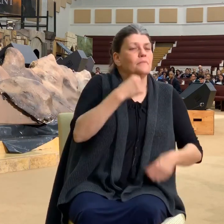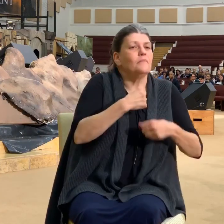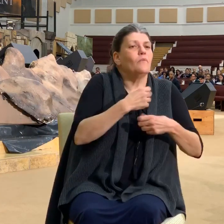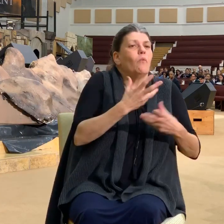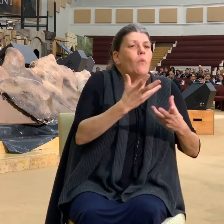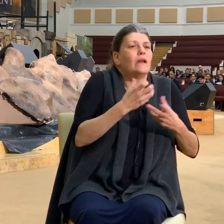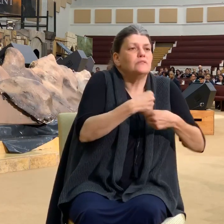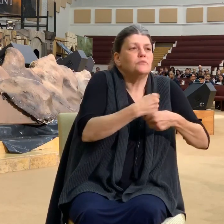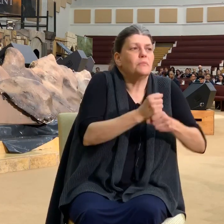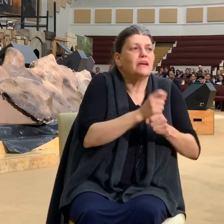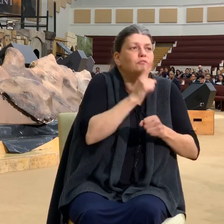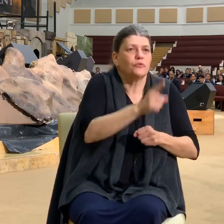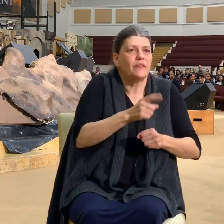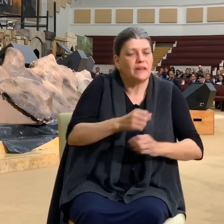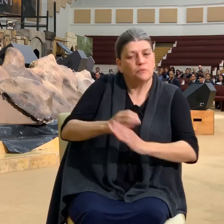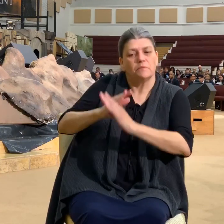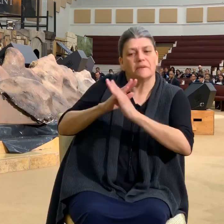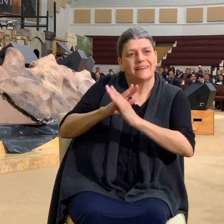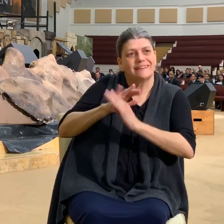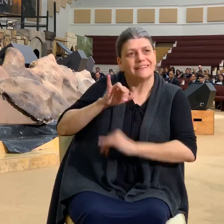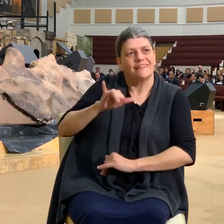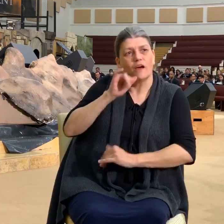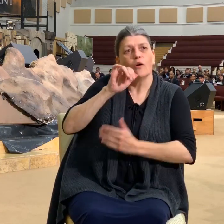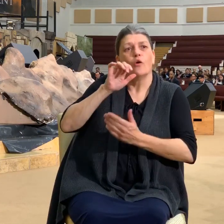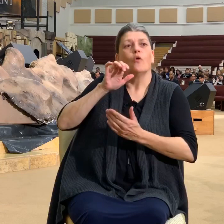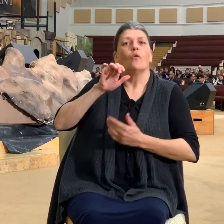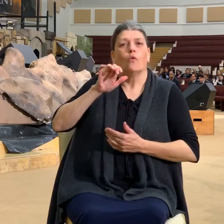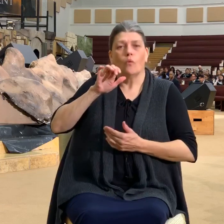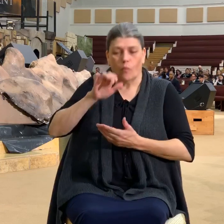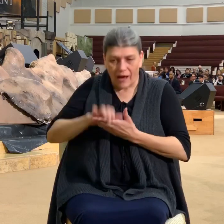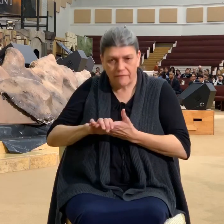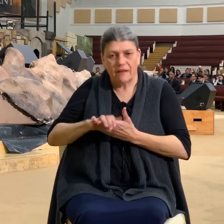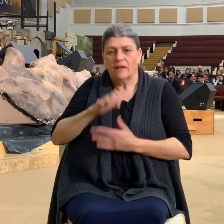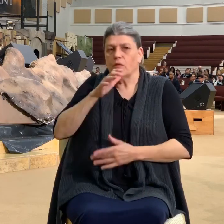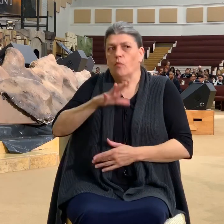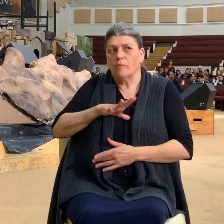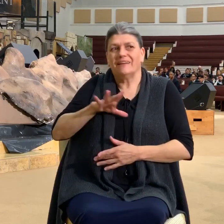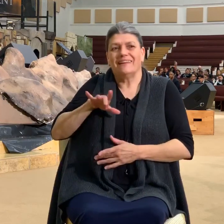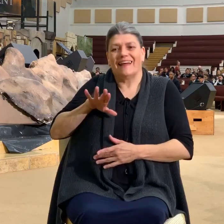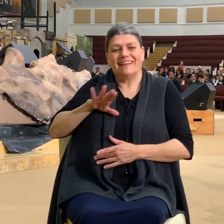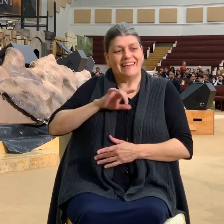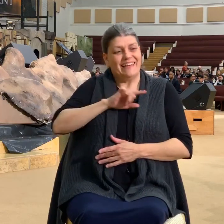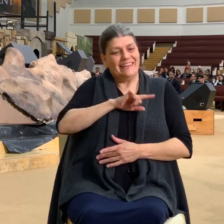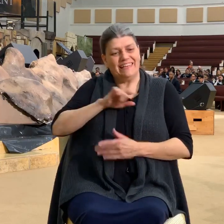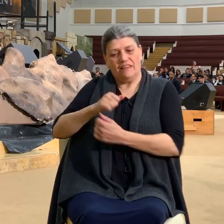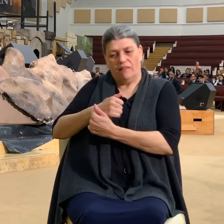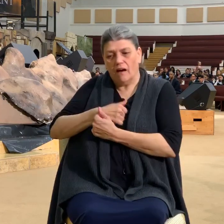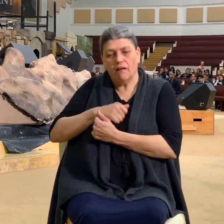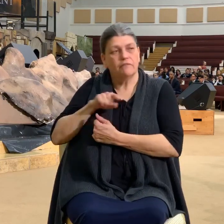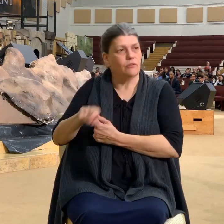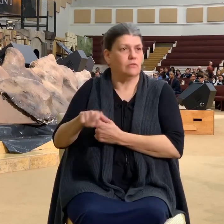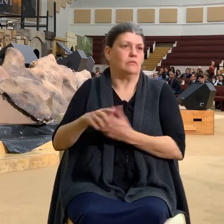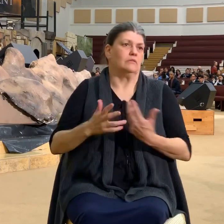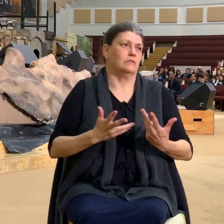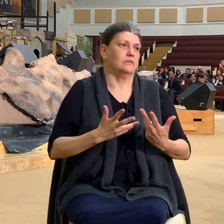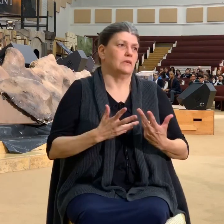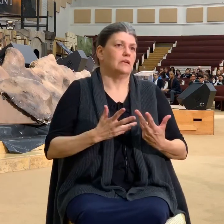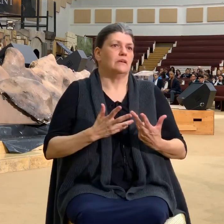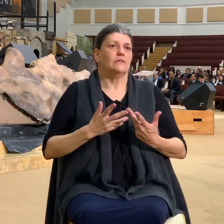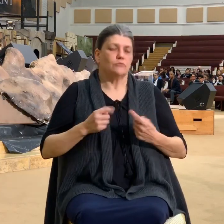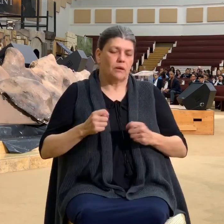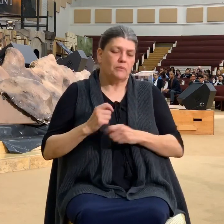protecting the woman that he loved. So he, if you want to put it this way, this is the first standard of the